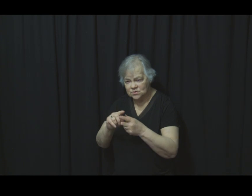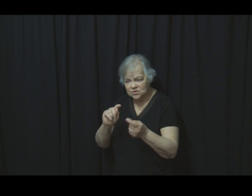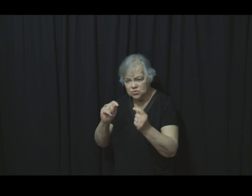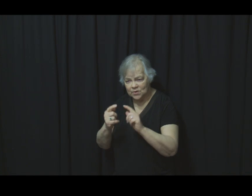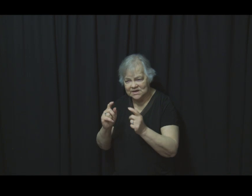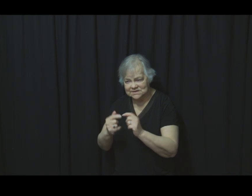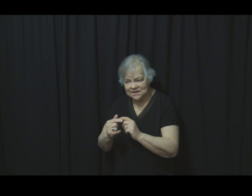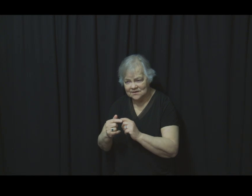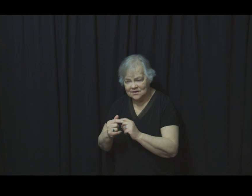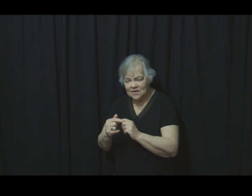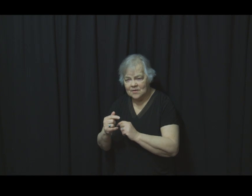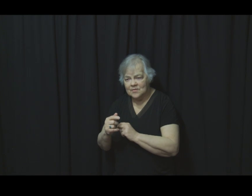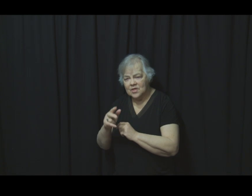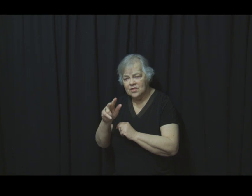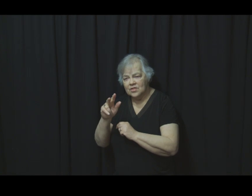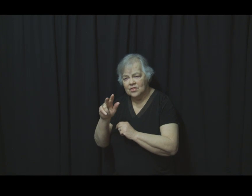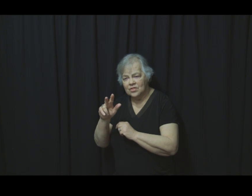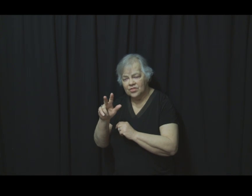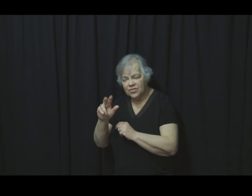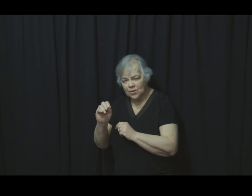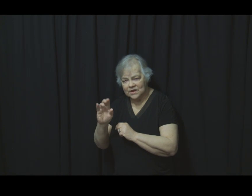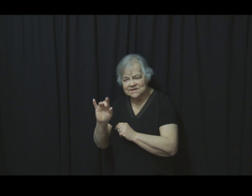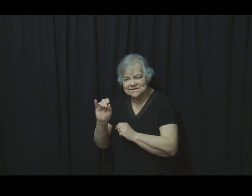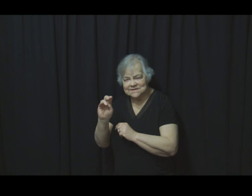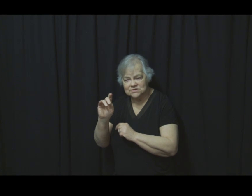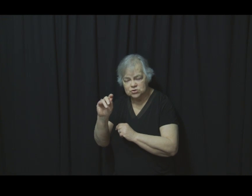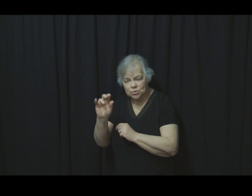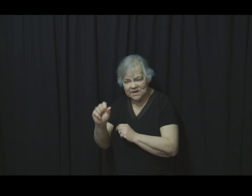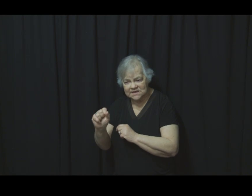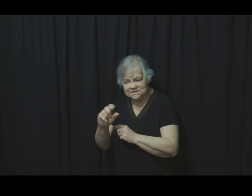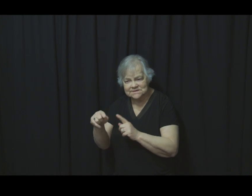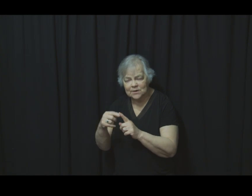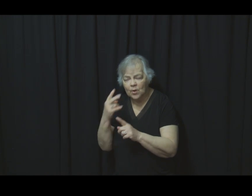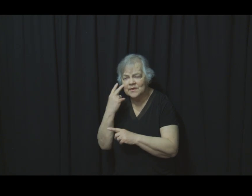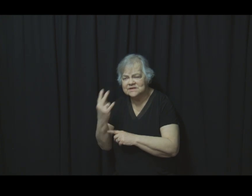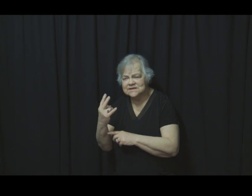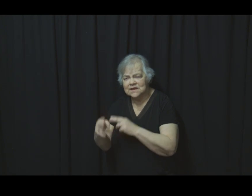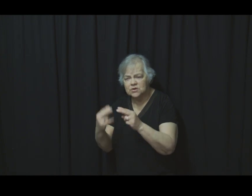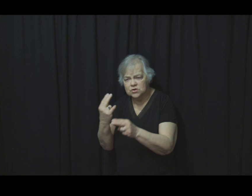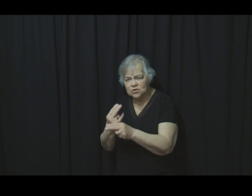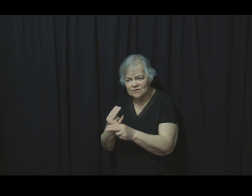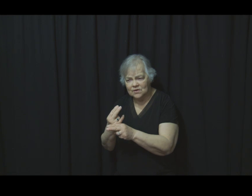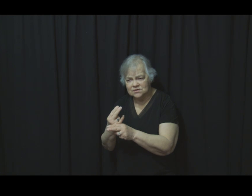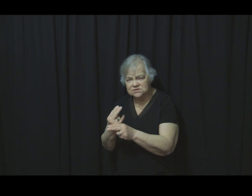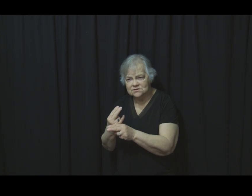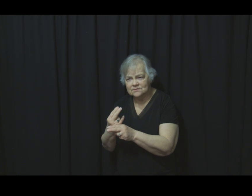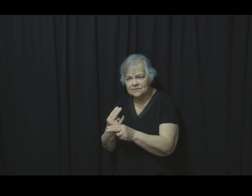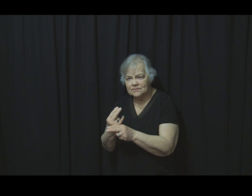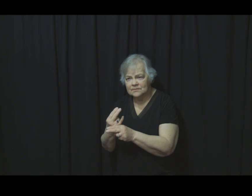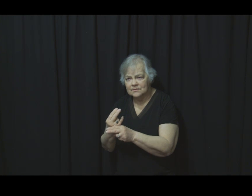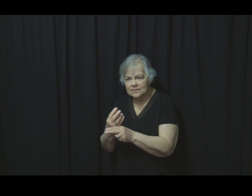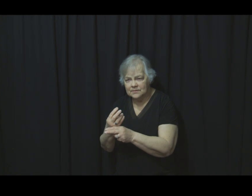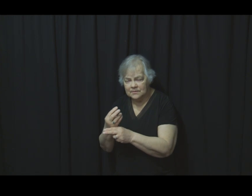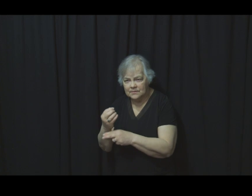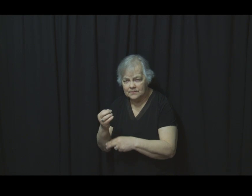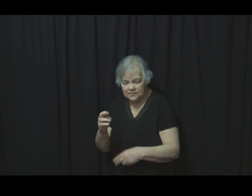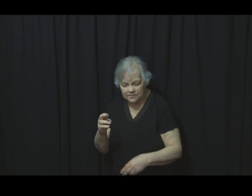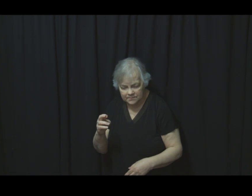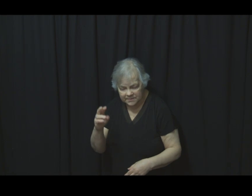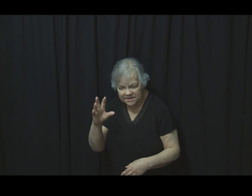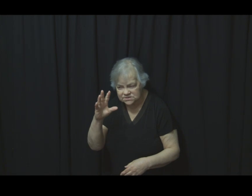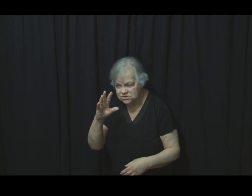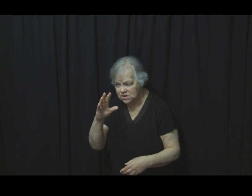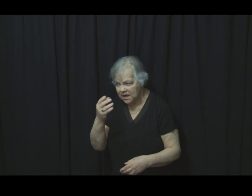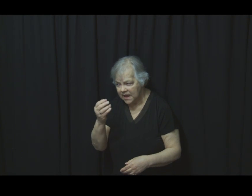30 centuries instead of what we can observe in the universe around us? Very good. And Mr. Ham, would you like to offer your 5-minute